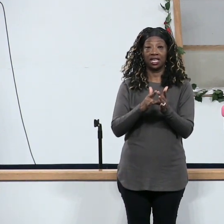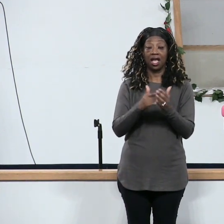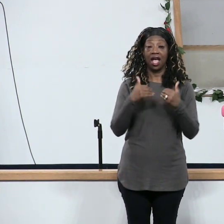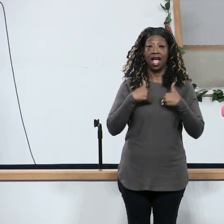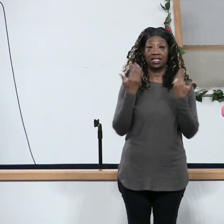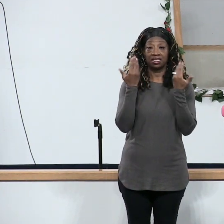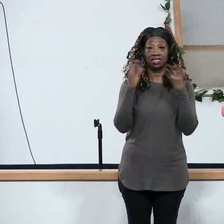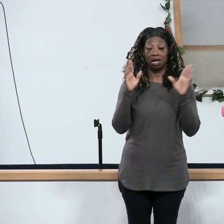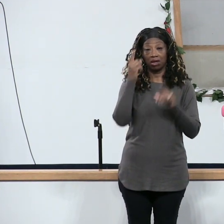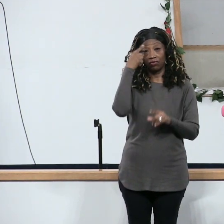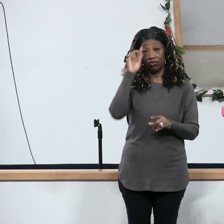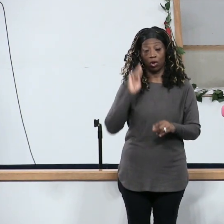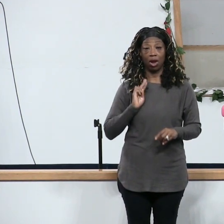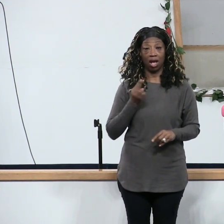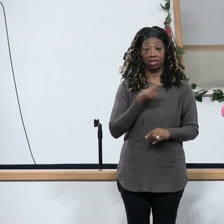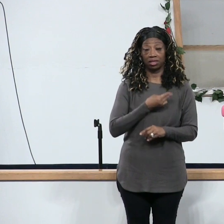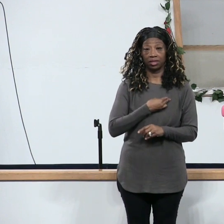behalf.